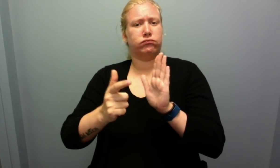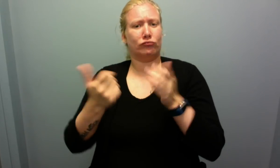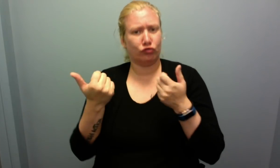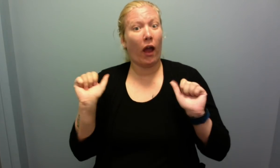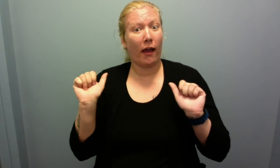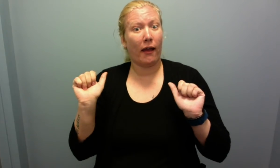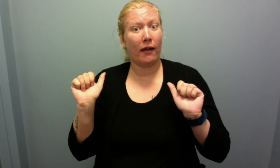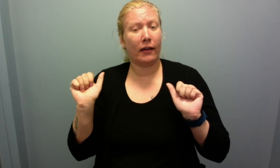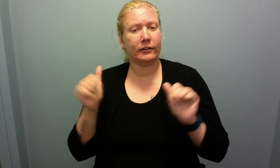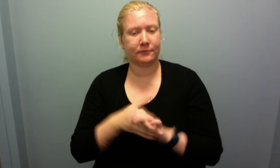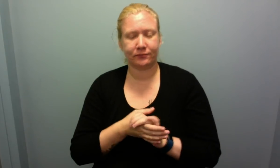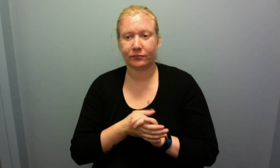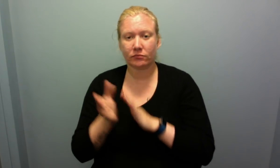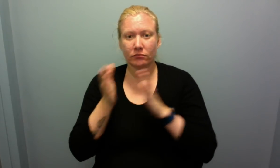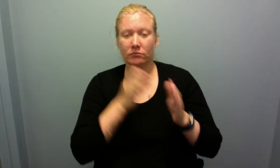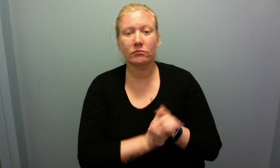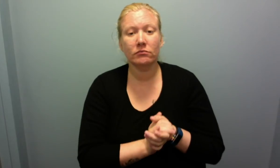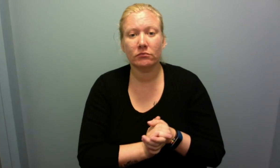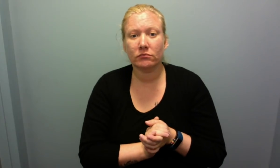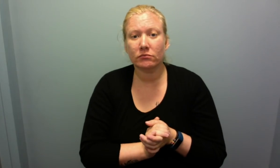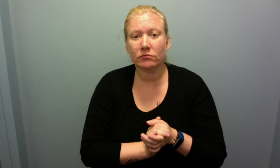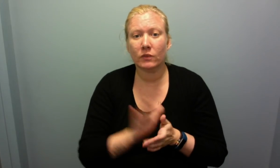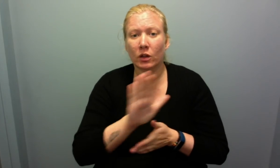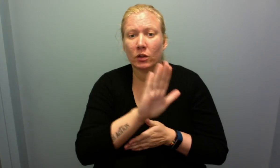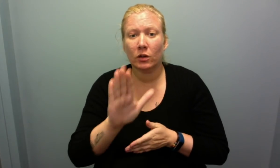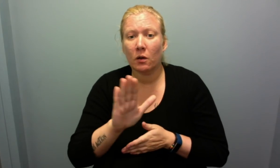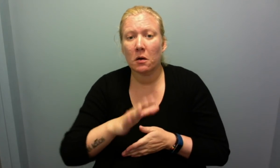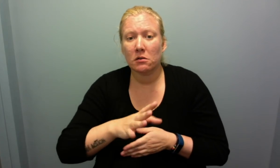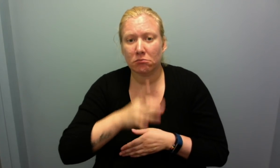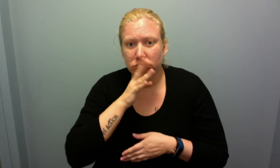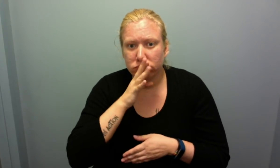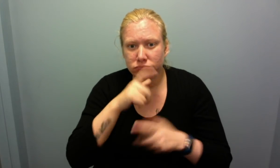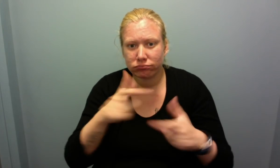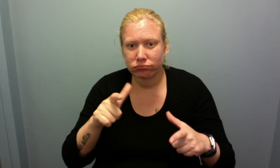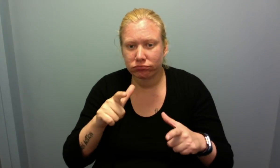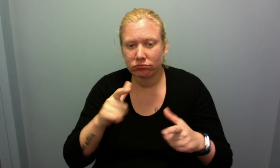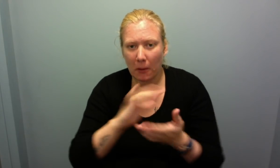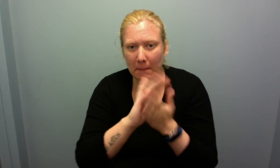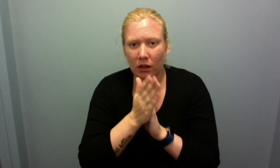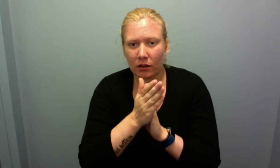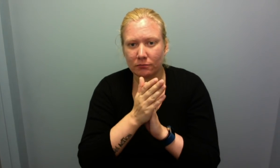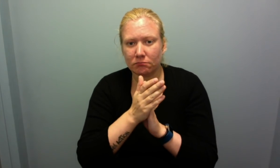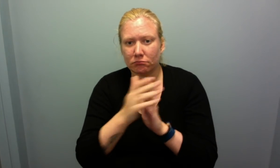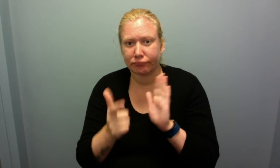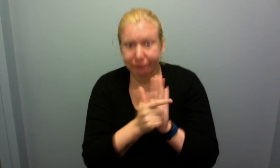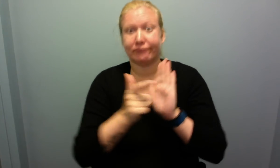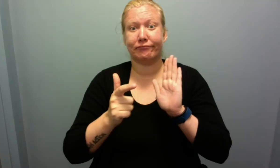make deaf people getting married illegal because he was concerned that it would produce more deaf people.